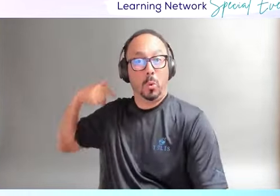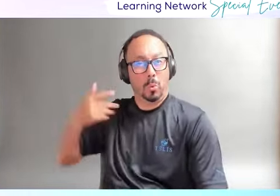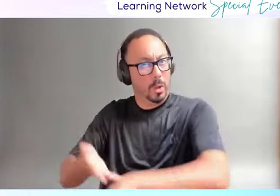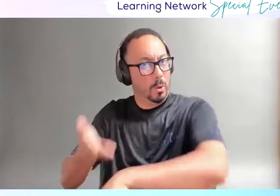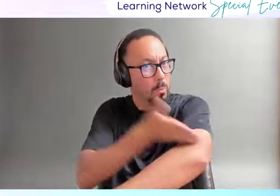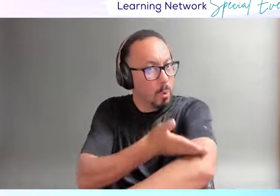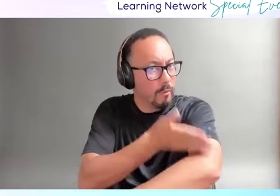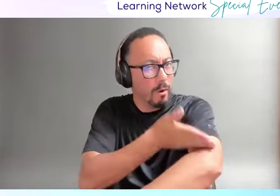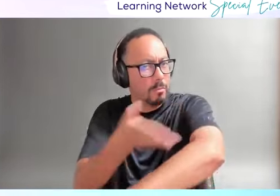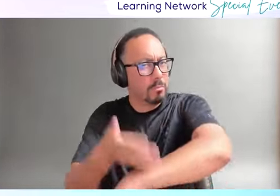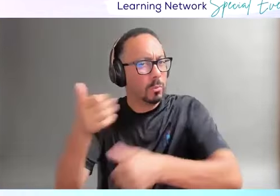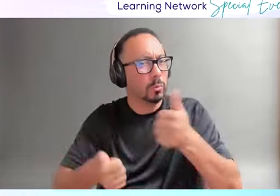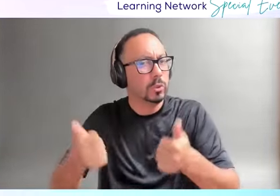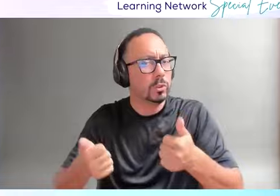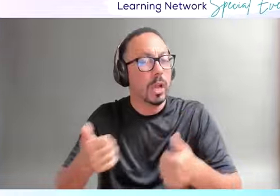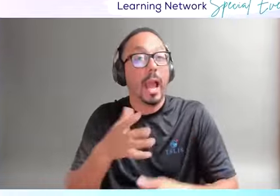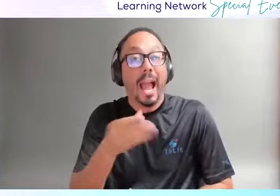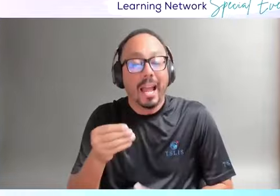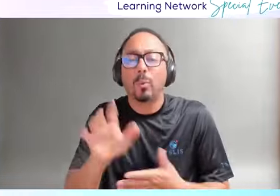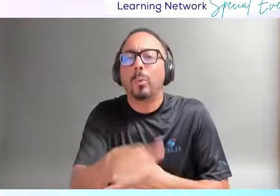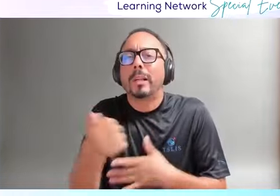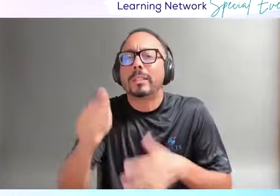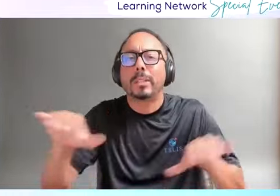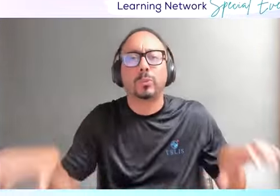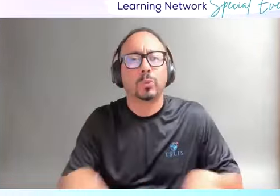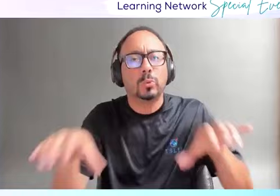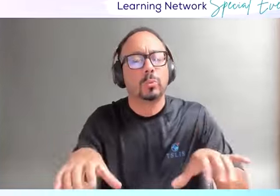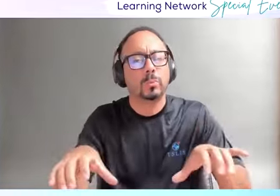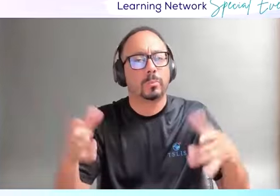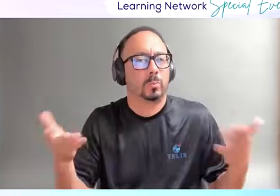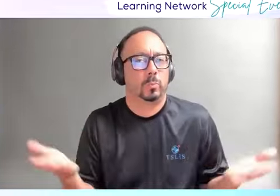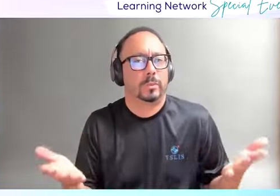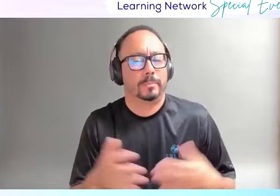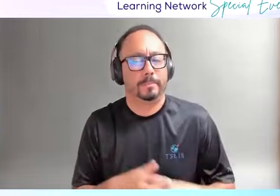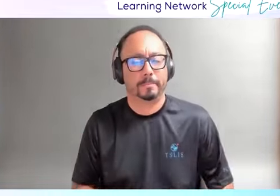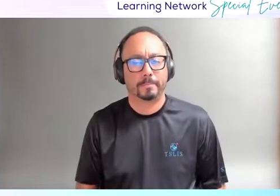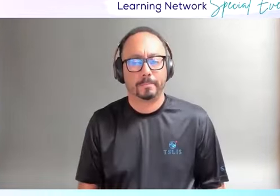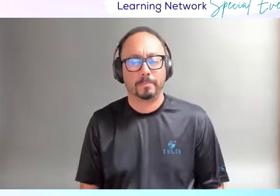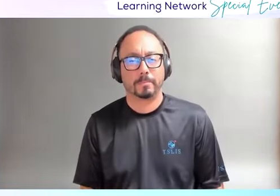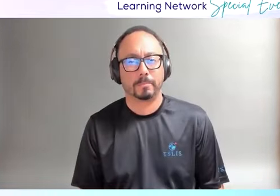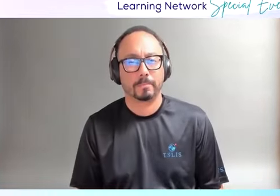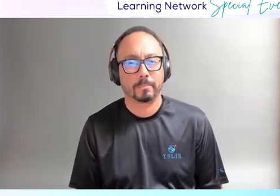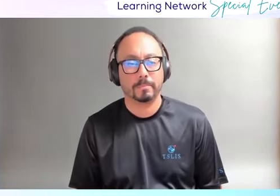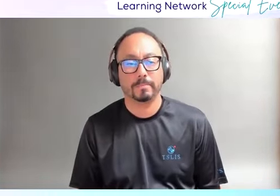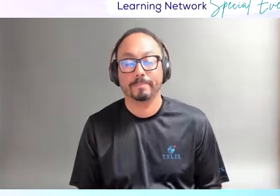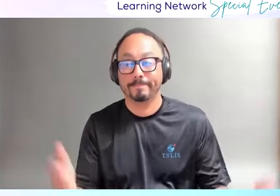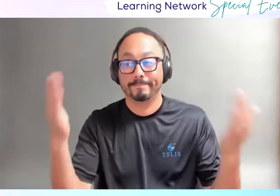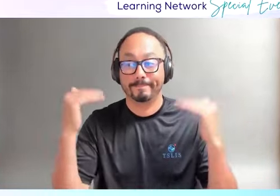So I'm going to now move into the second area and talk about different kinds of substances.